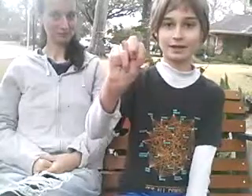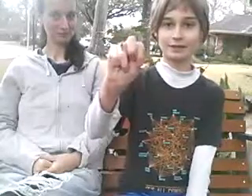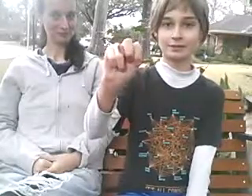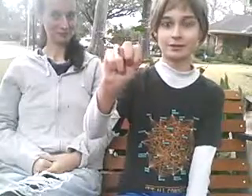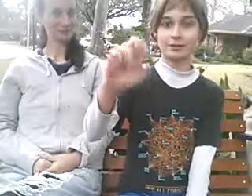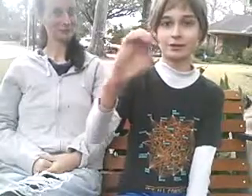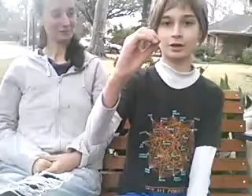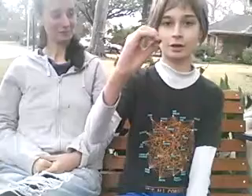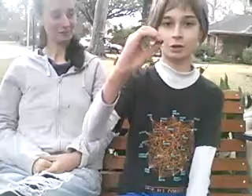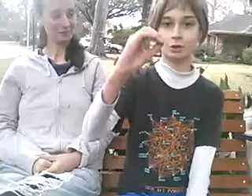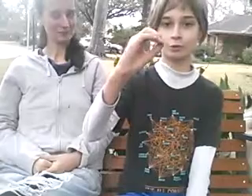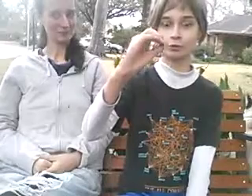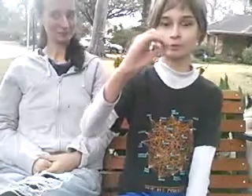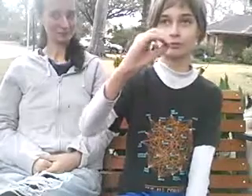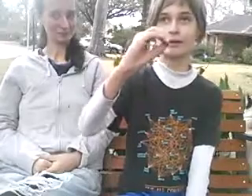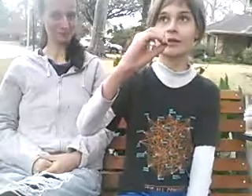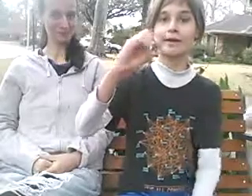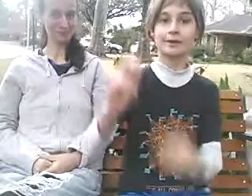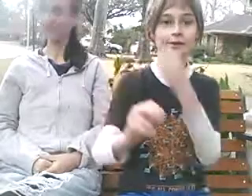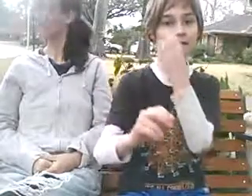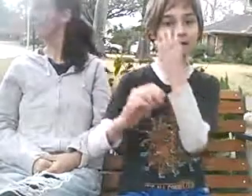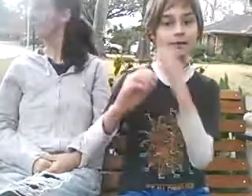N, O,